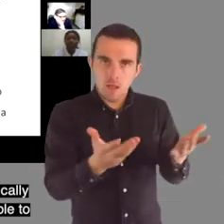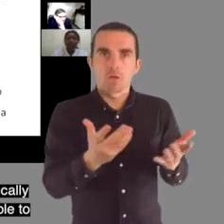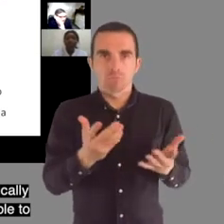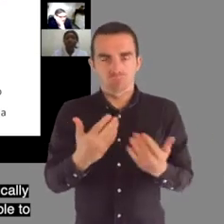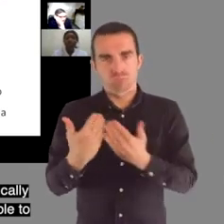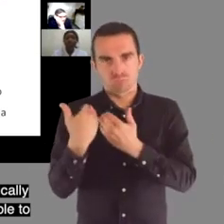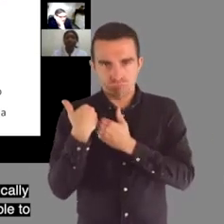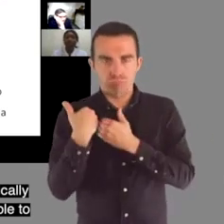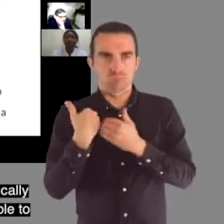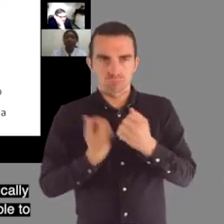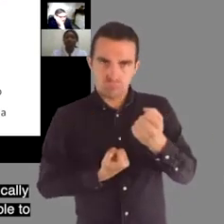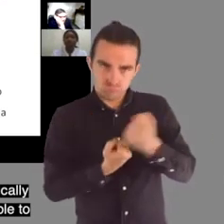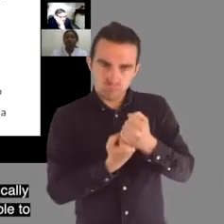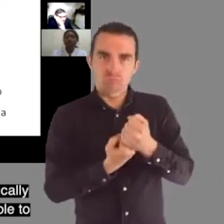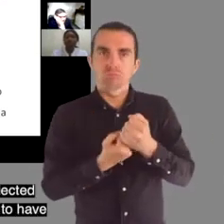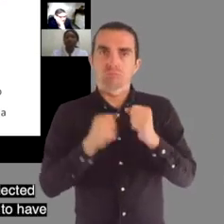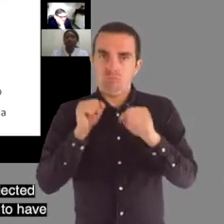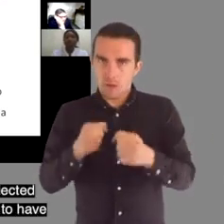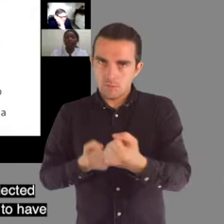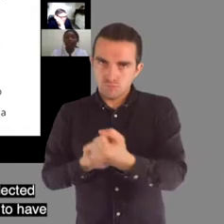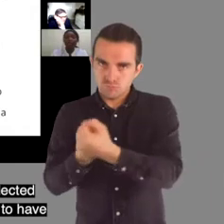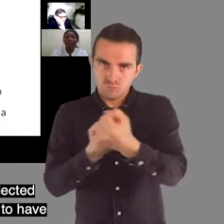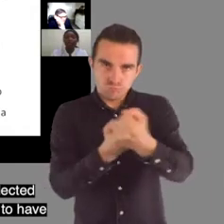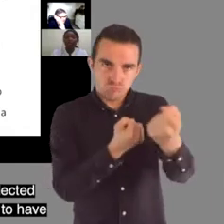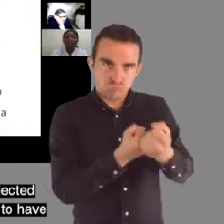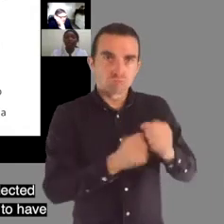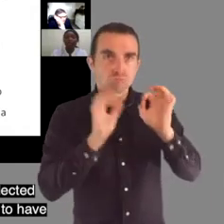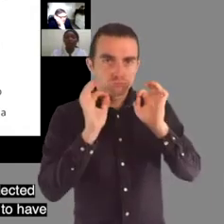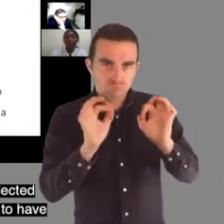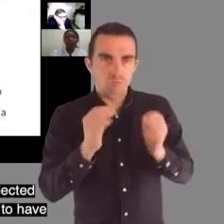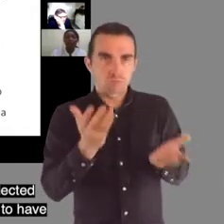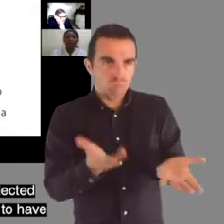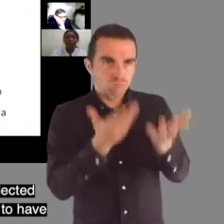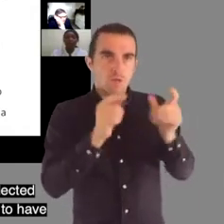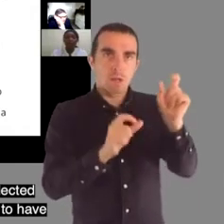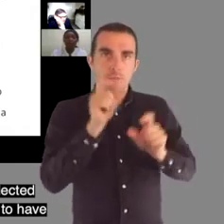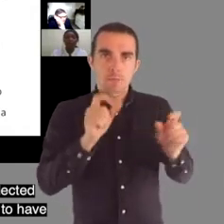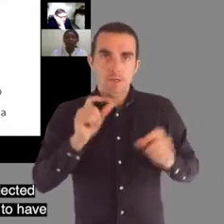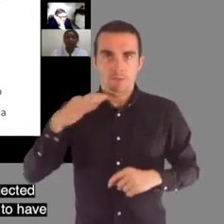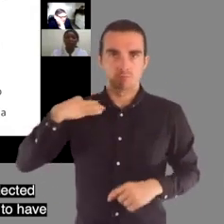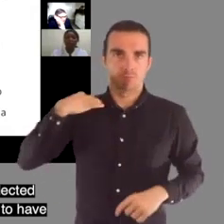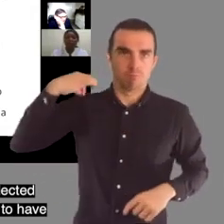democratically accountable organizations able to support and hold to account